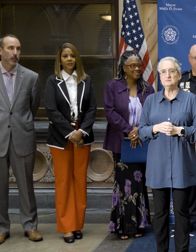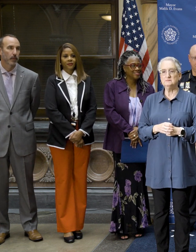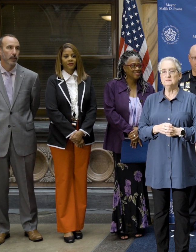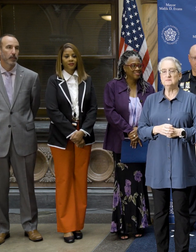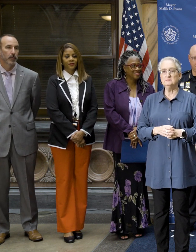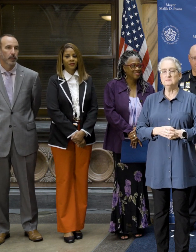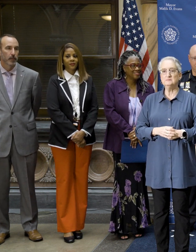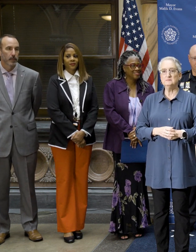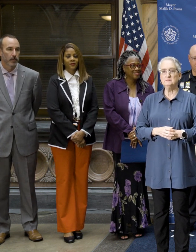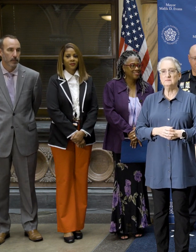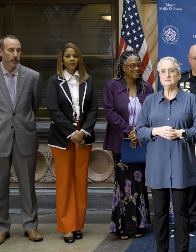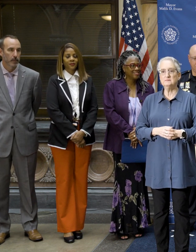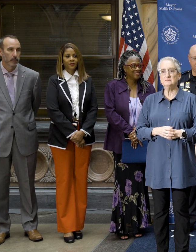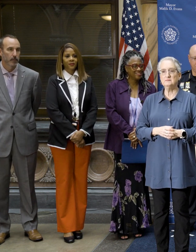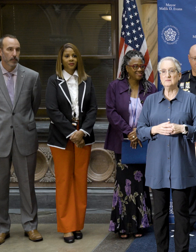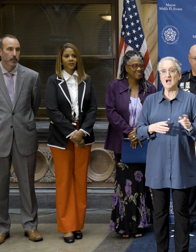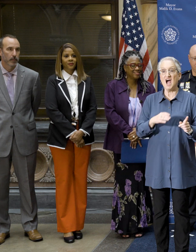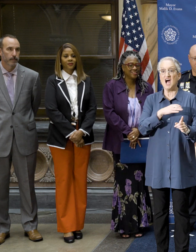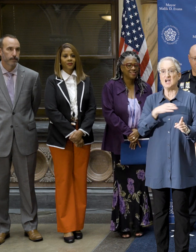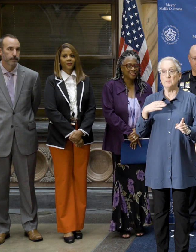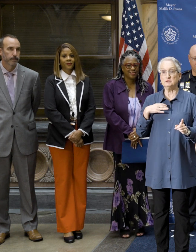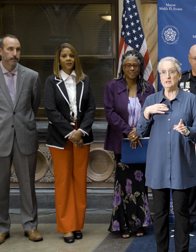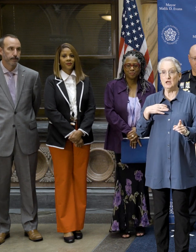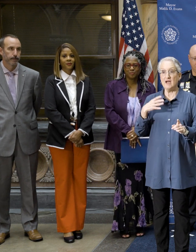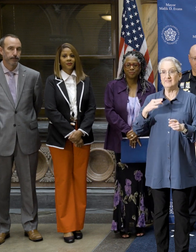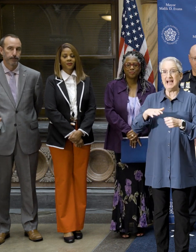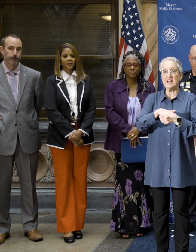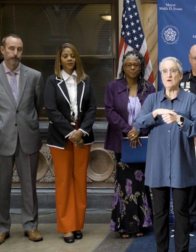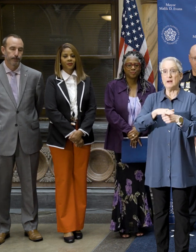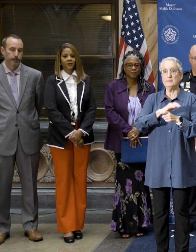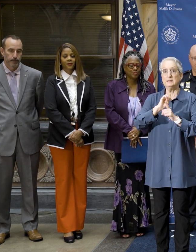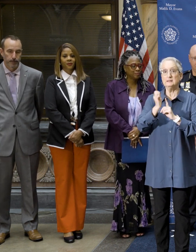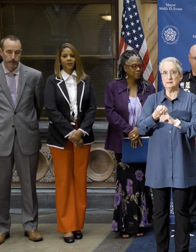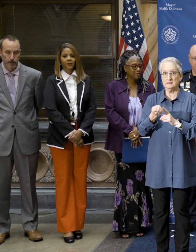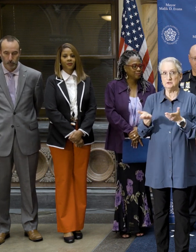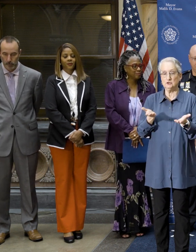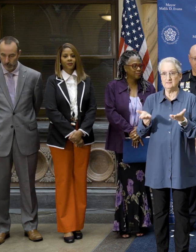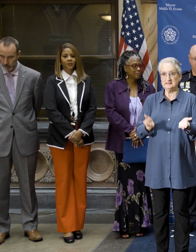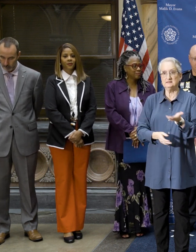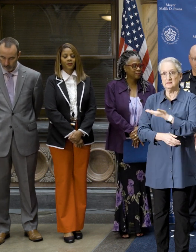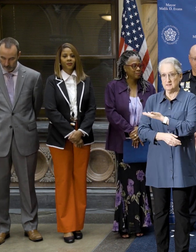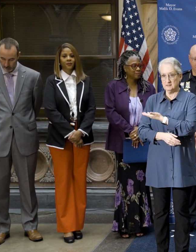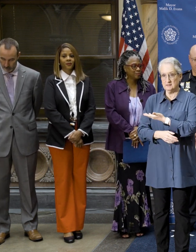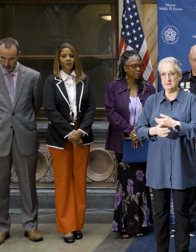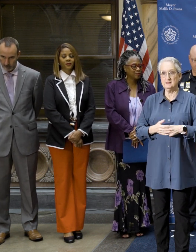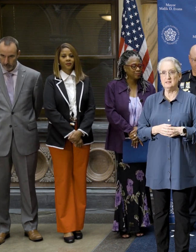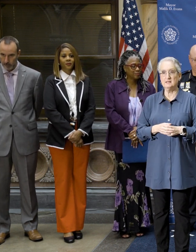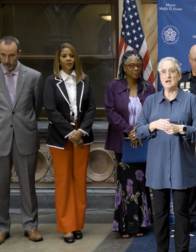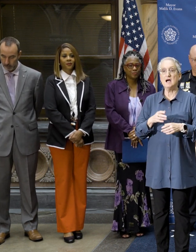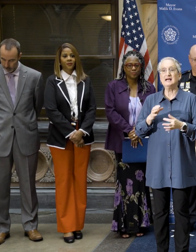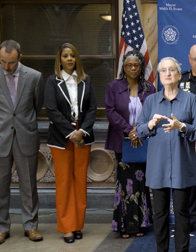Our Commissioner of the Department of Environmental Services, Rich Perrin, and Special Advisor to the Mayor on Violence Prevention, who I mentioned